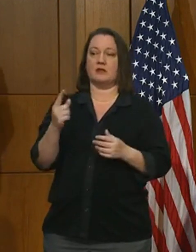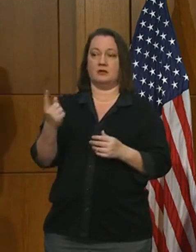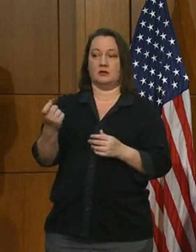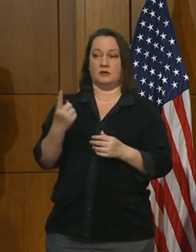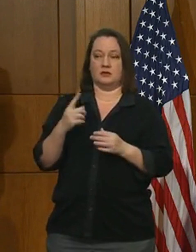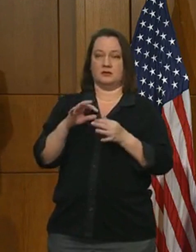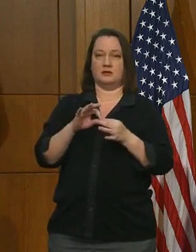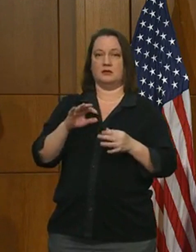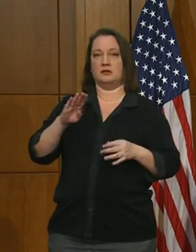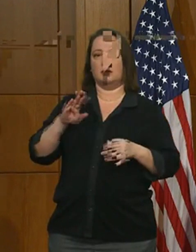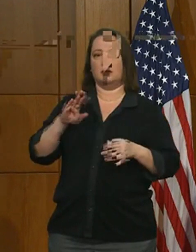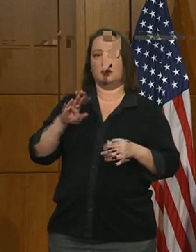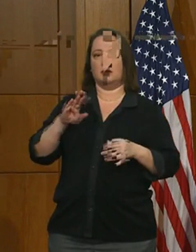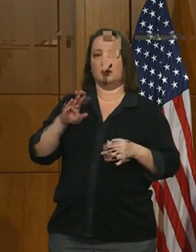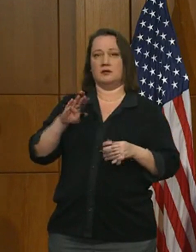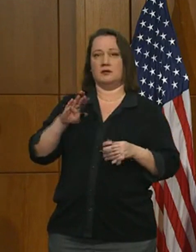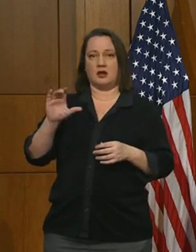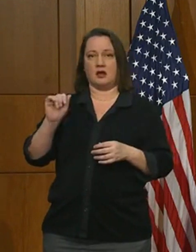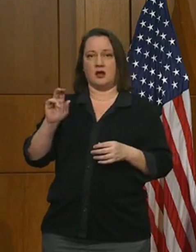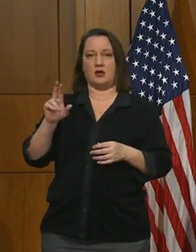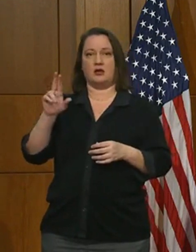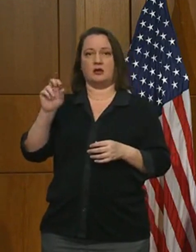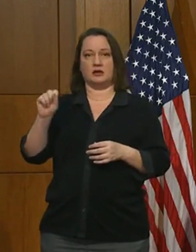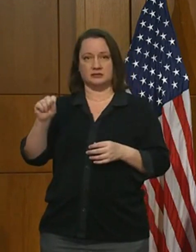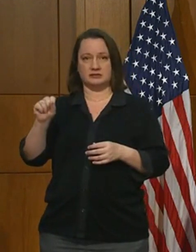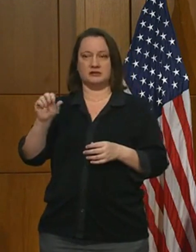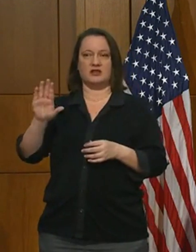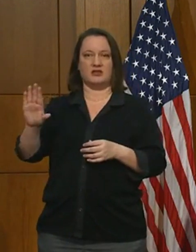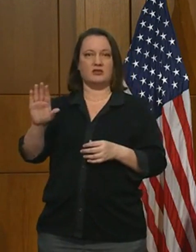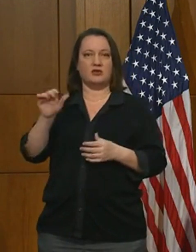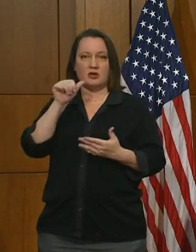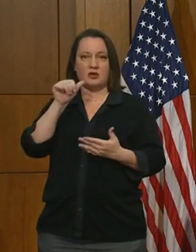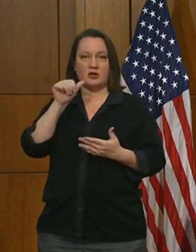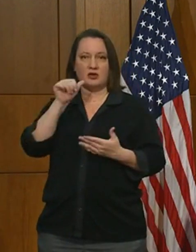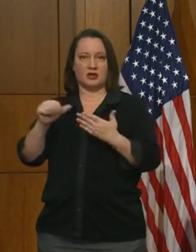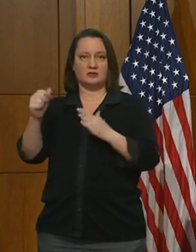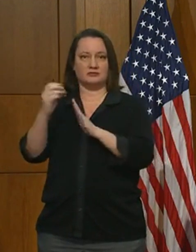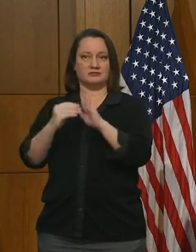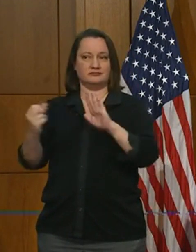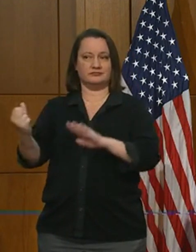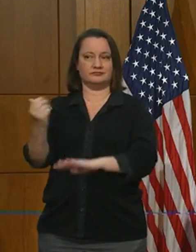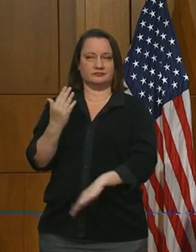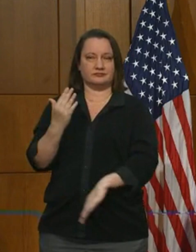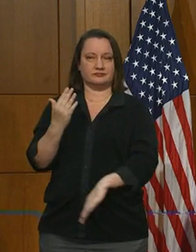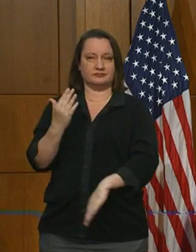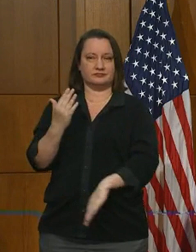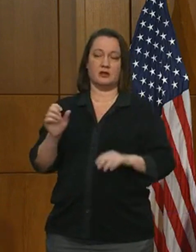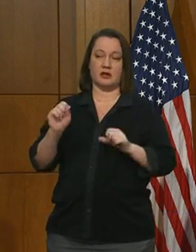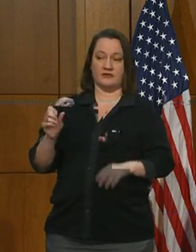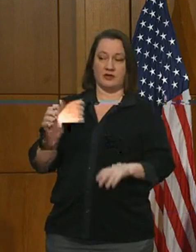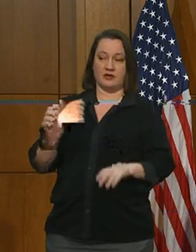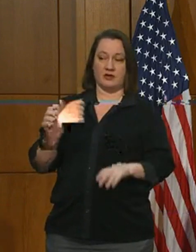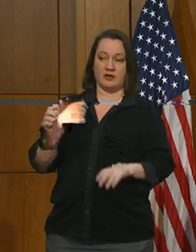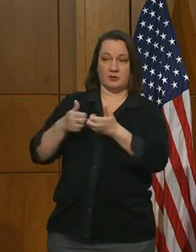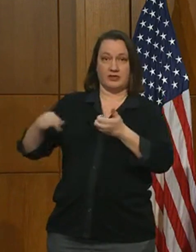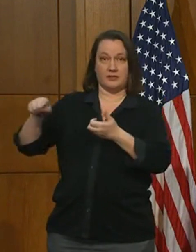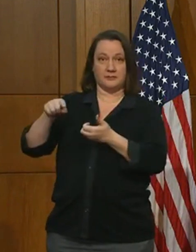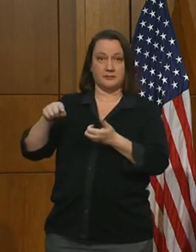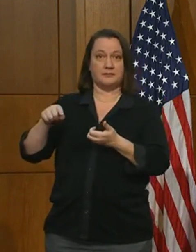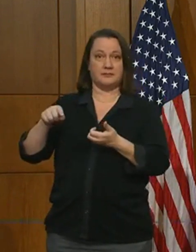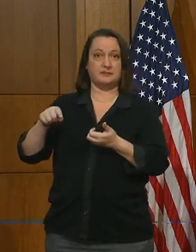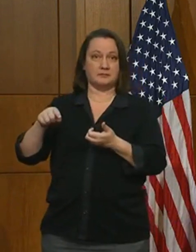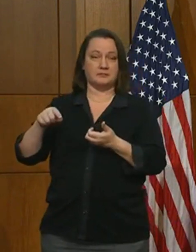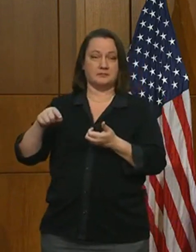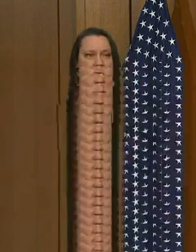Caucus, legislative Black Caucus, and the letter that they wrote, and whether I have had correspondence with them. I have had